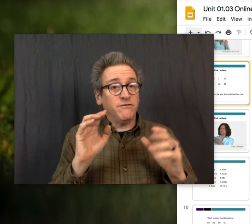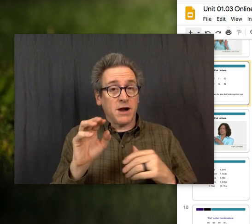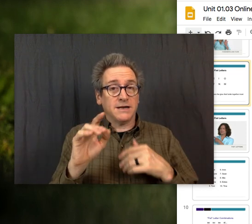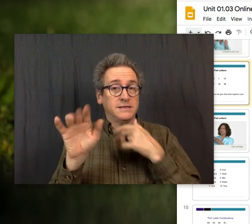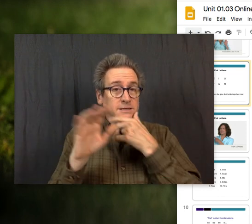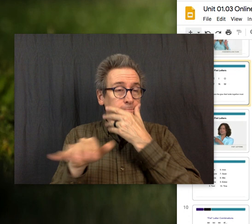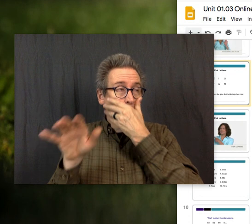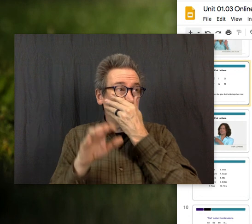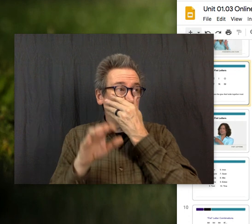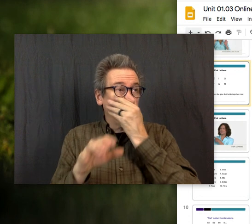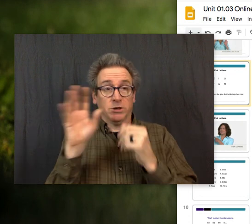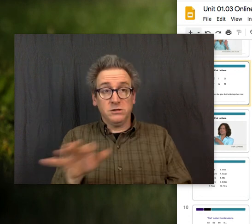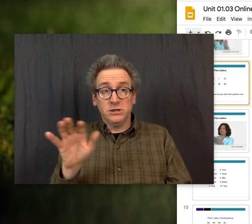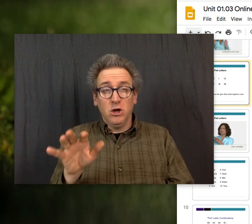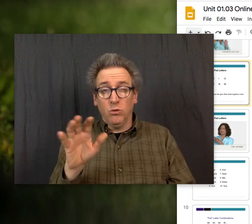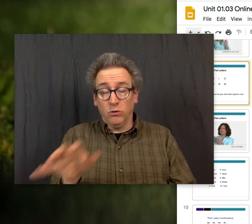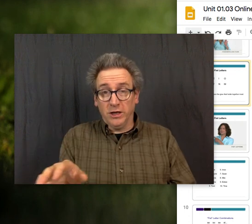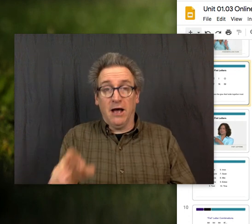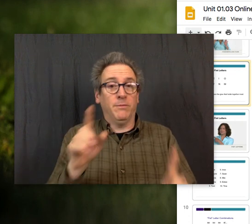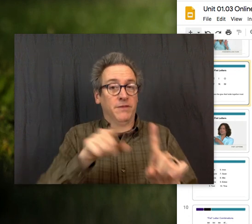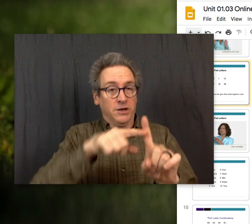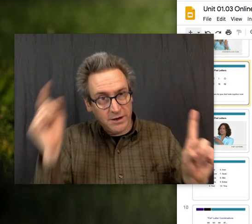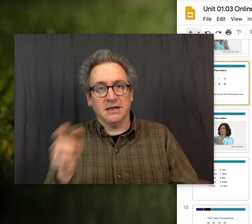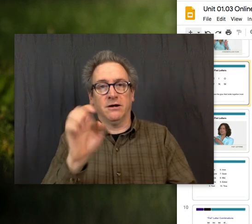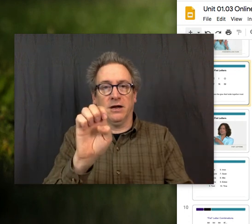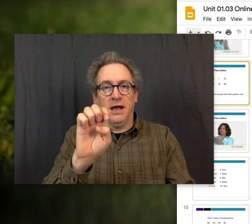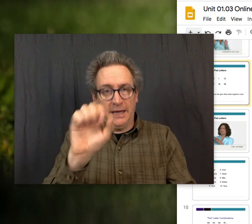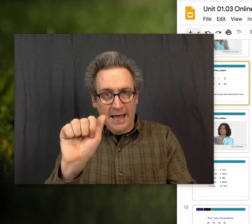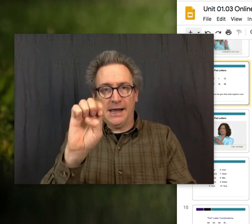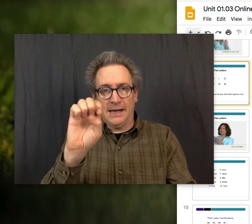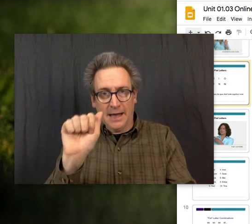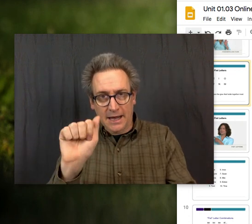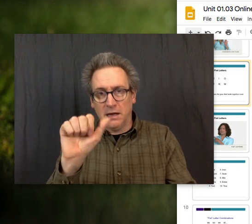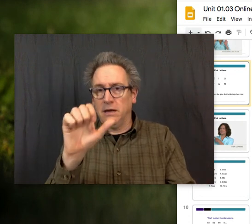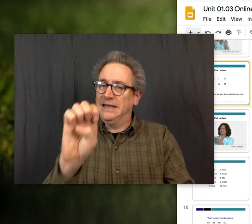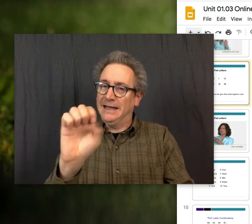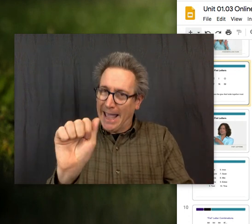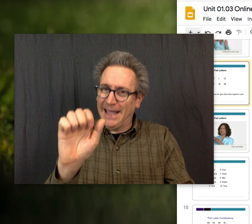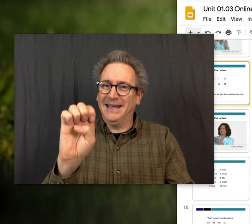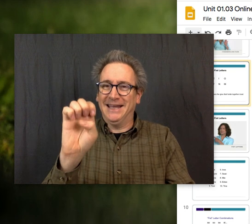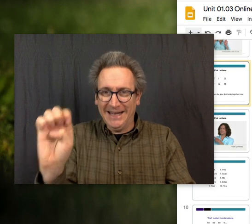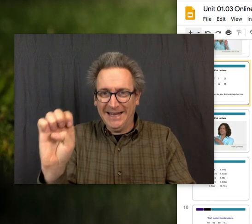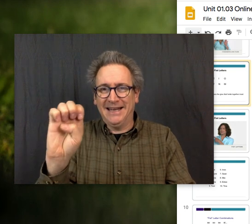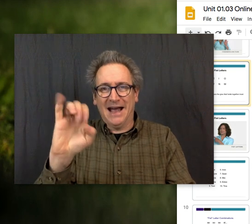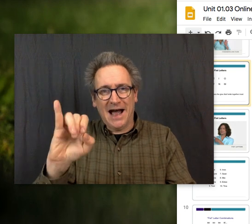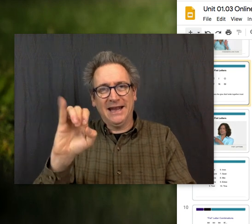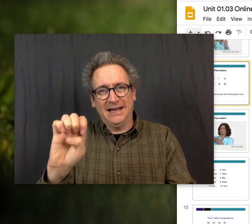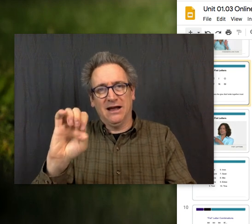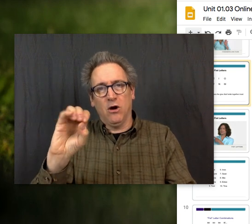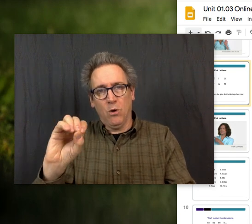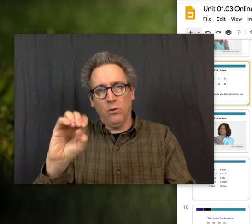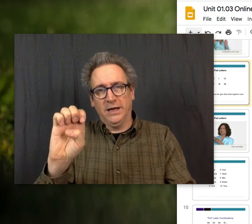kind of practice drills will really help. And then go to the next letter. EA, E A, E E, E I,